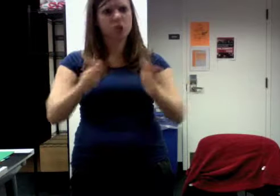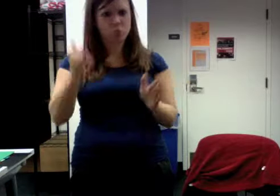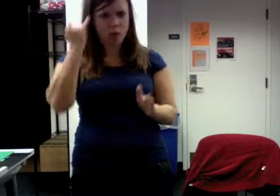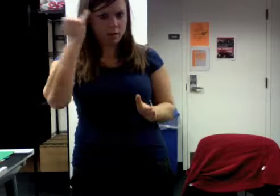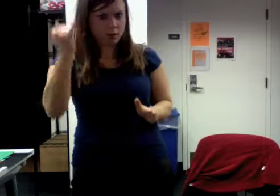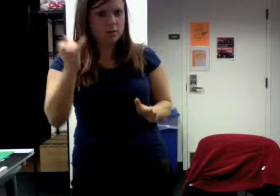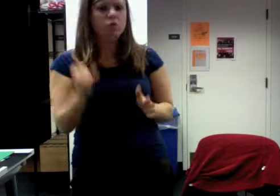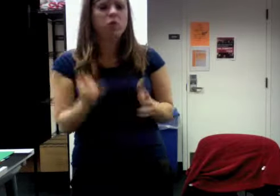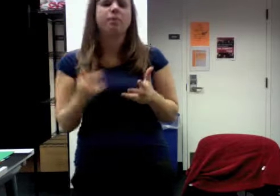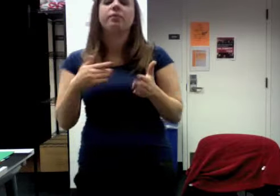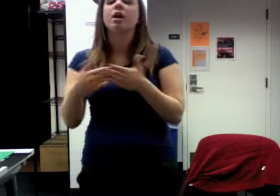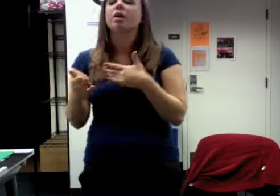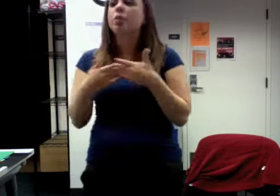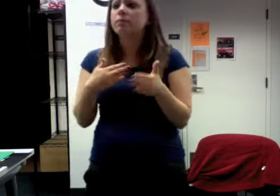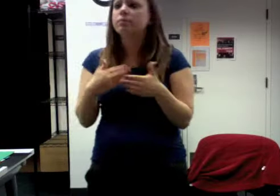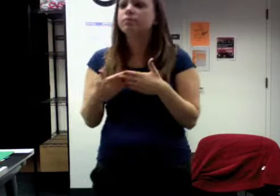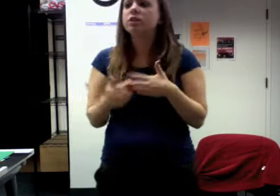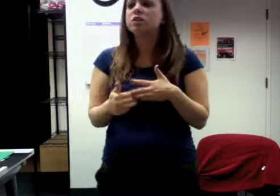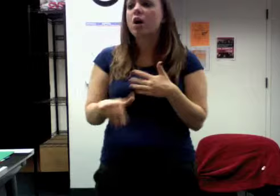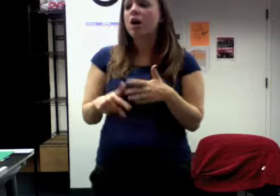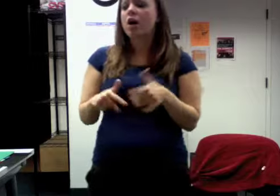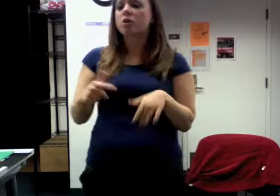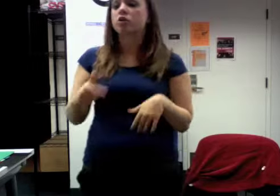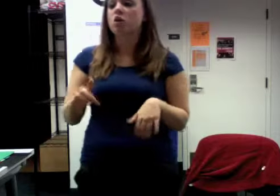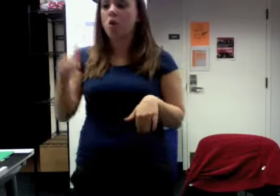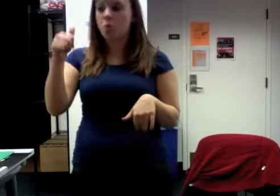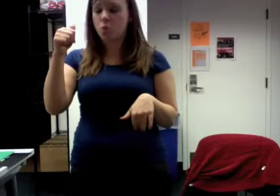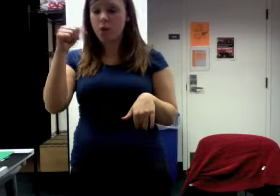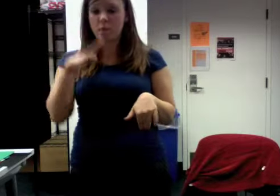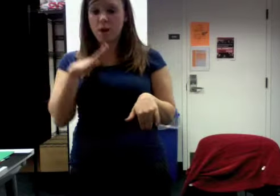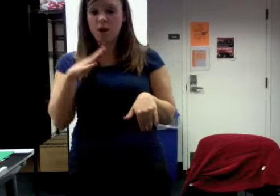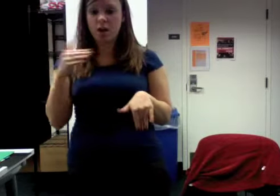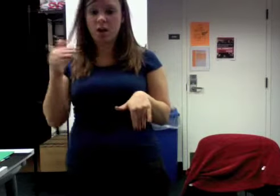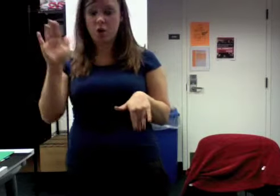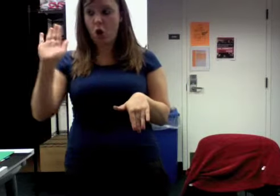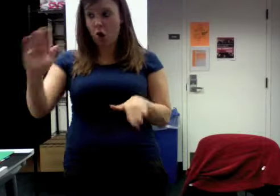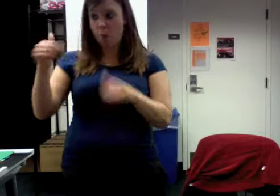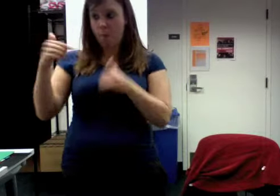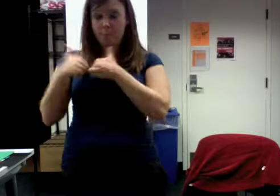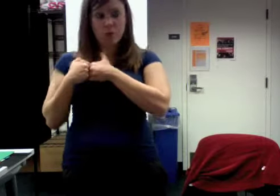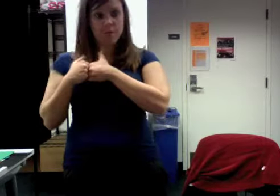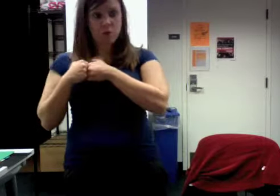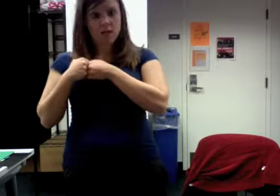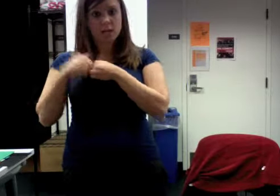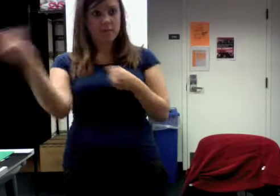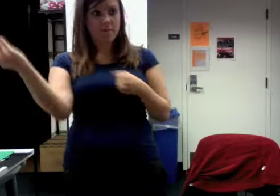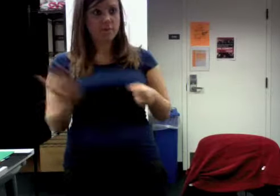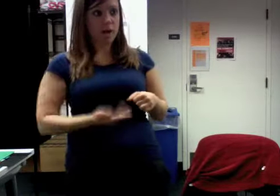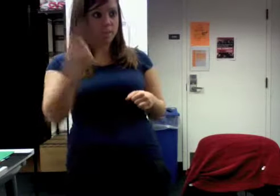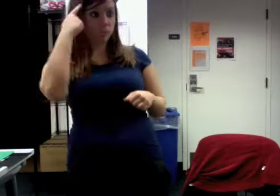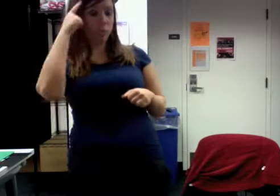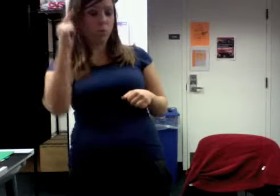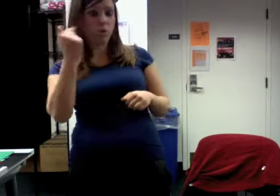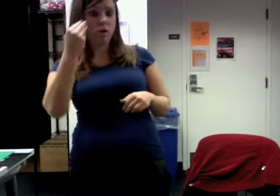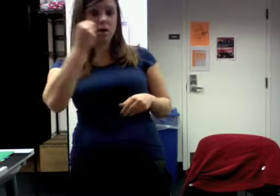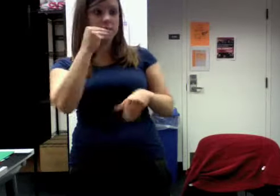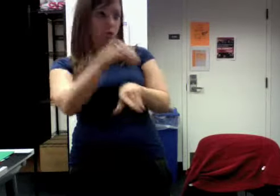jumps up and says, let me refill, this. And so she takes the mug, and she goes down into the basement where they have a big keg,